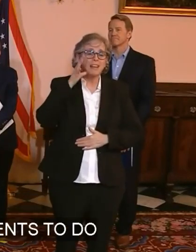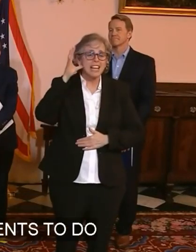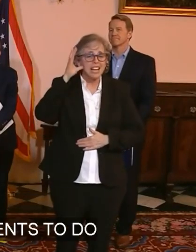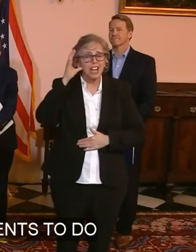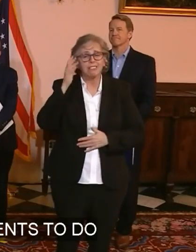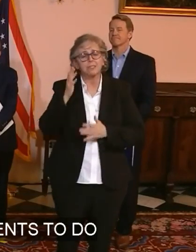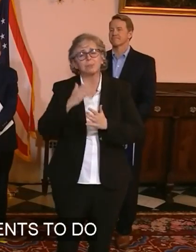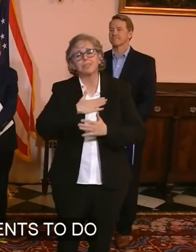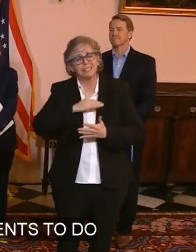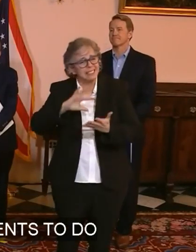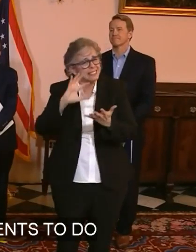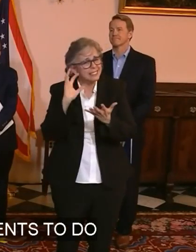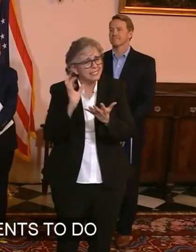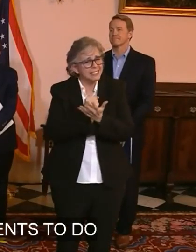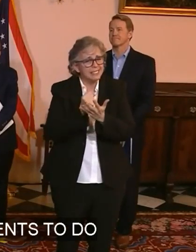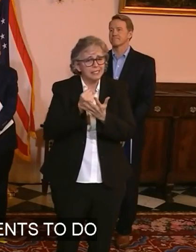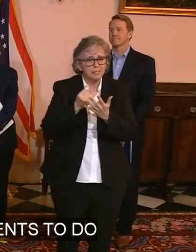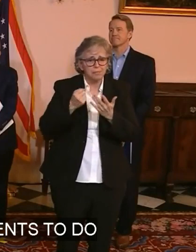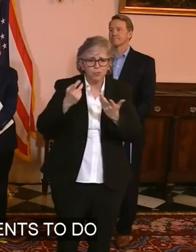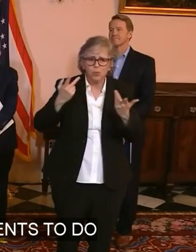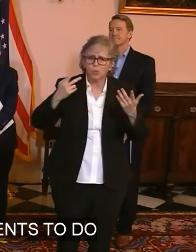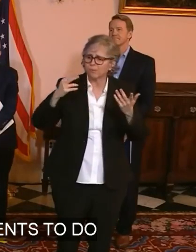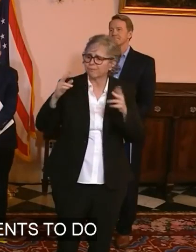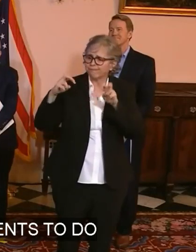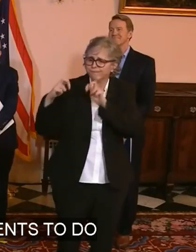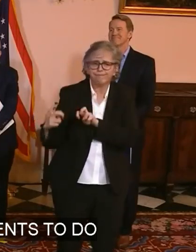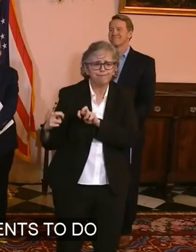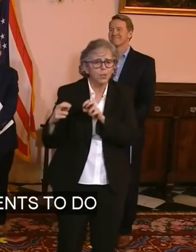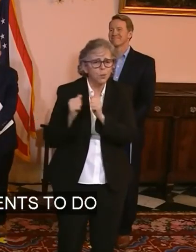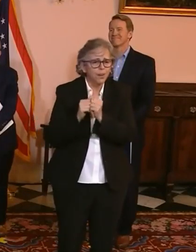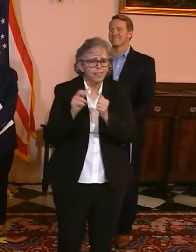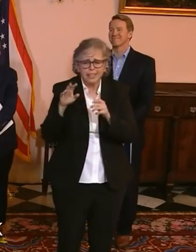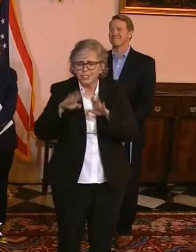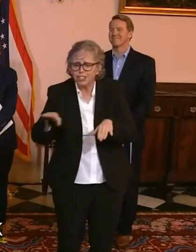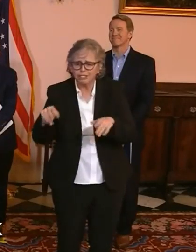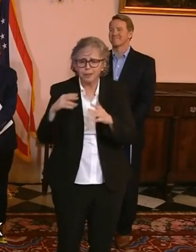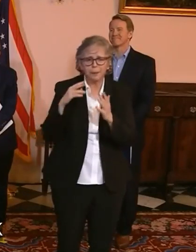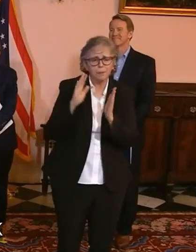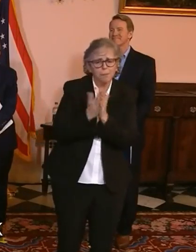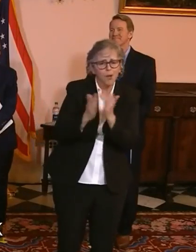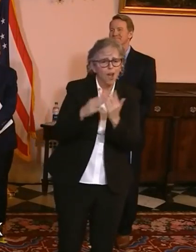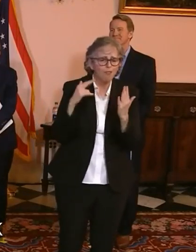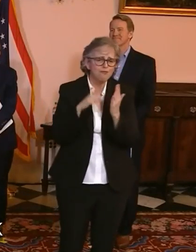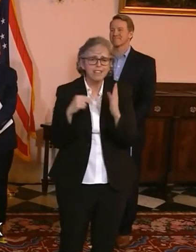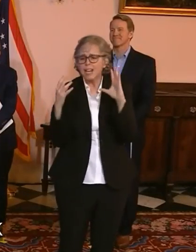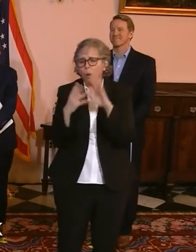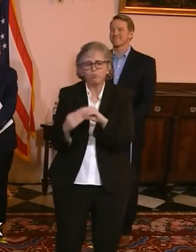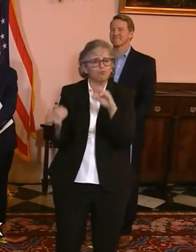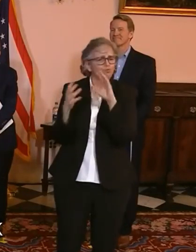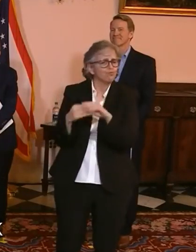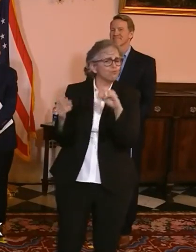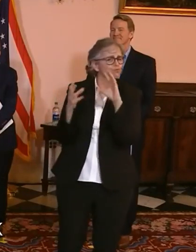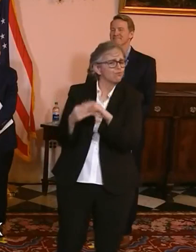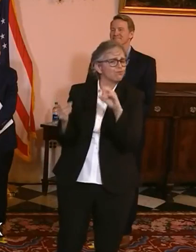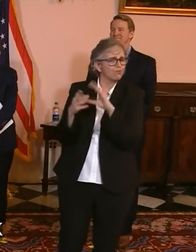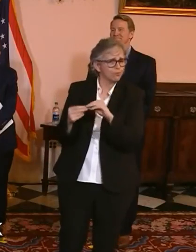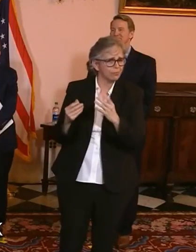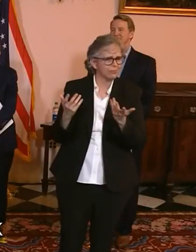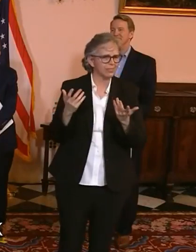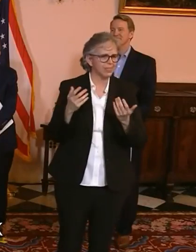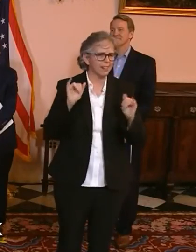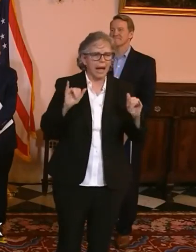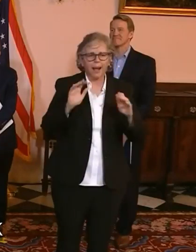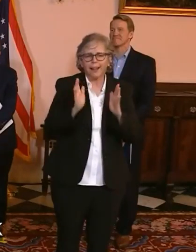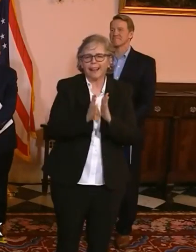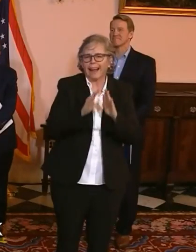started reading the Little House on the Prairie series to one of my granddaughters, and it brought back a lot of memories for me, and she was